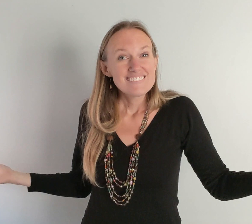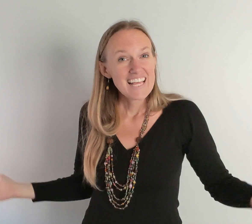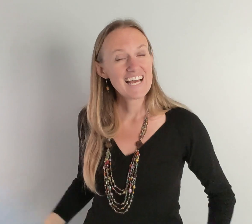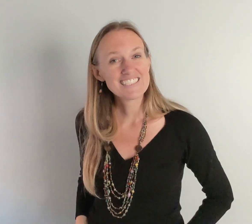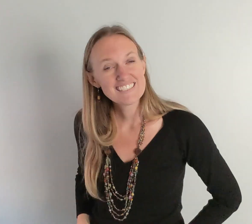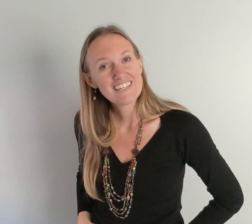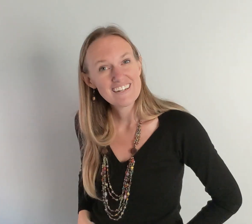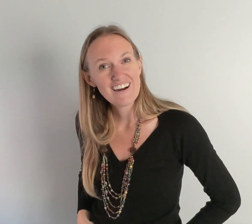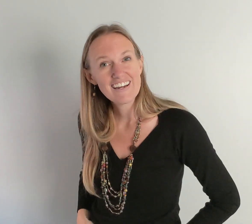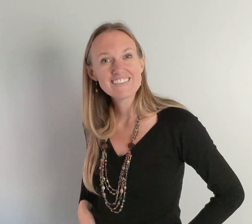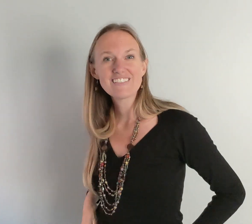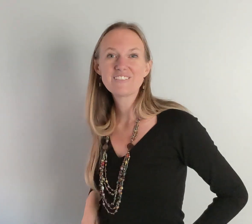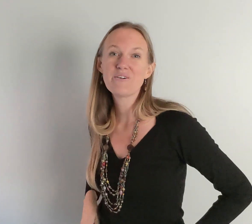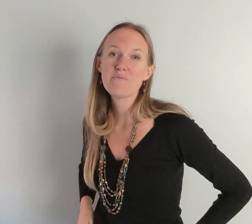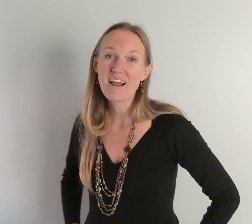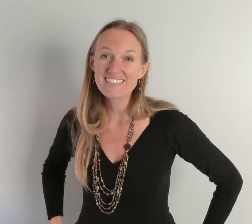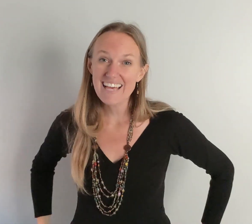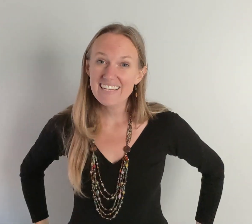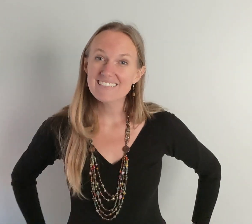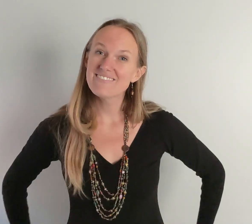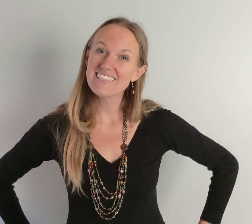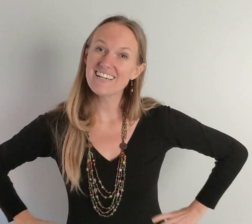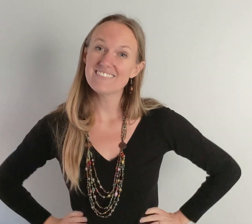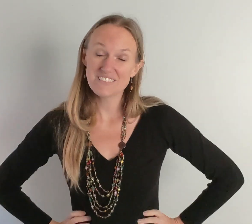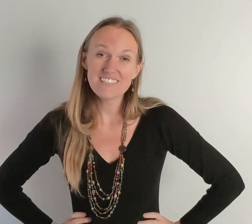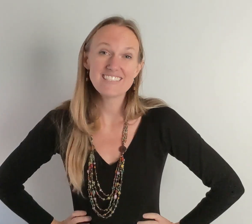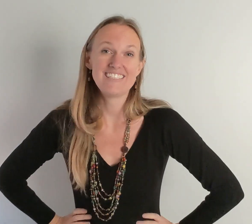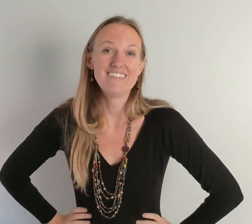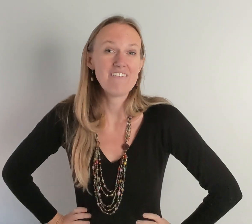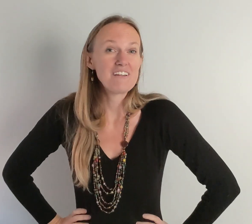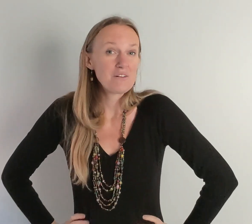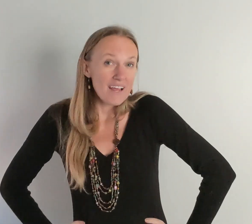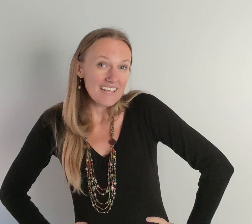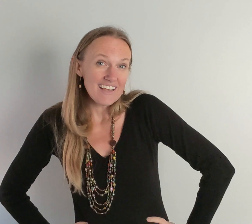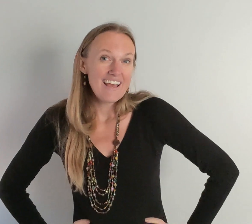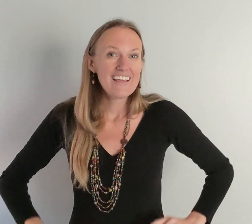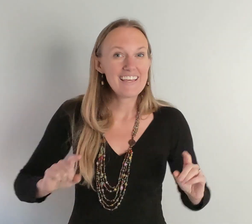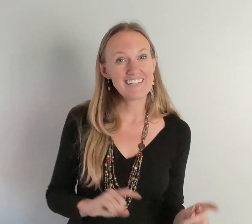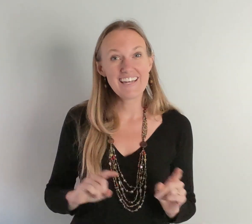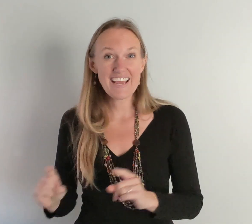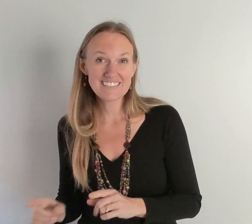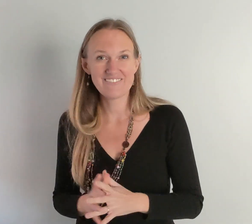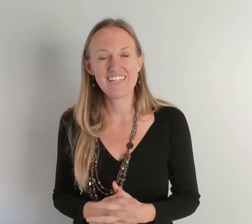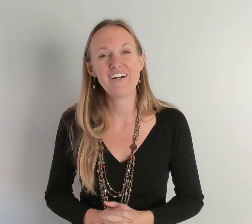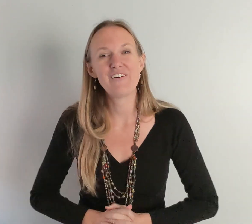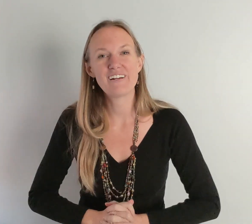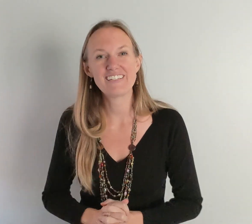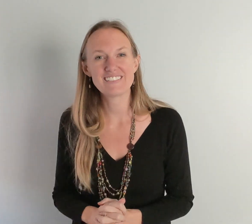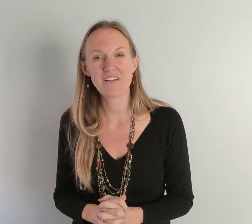And that's the song, guys. So practice that as many times as you need to, and when you're ready, in the next video, we're going to sign